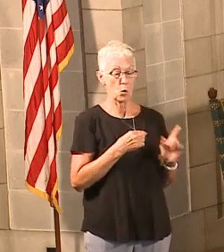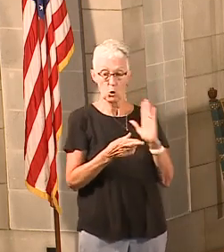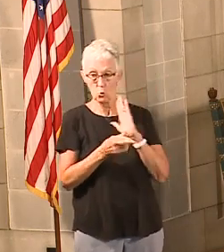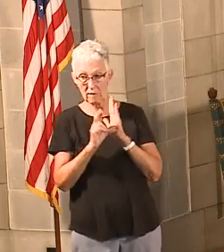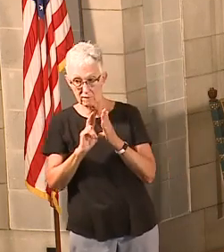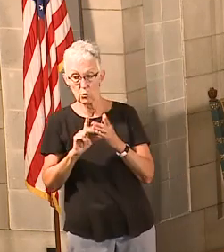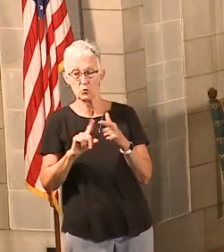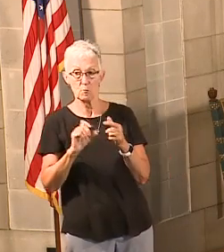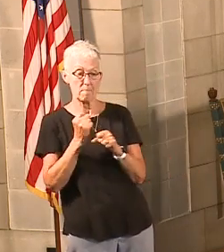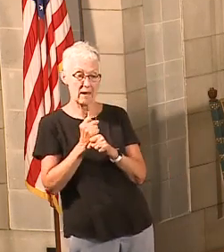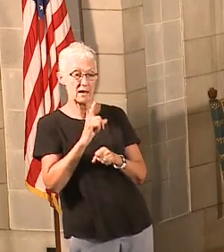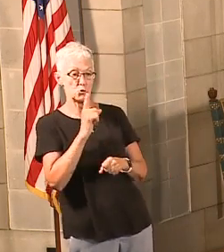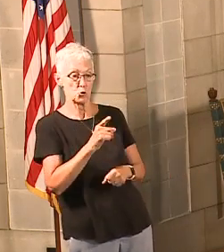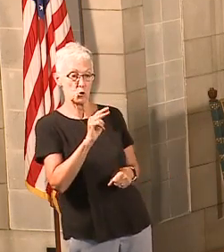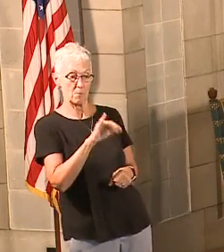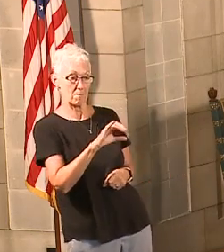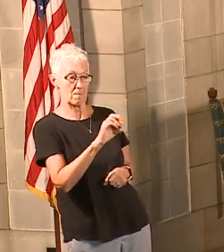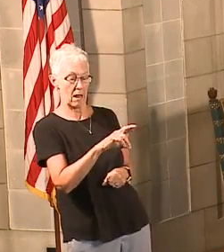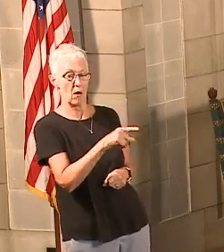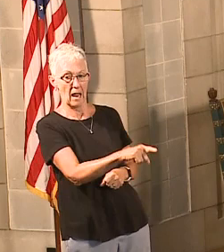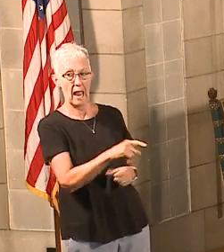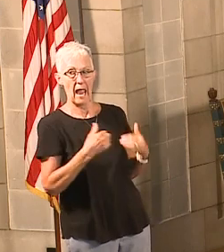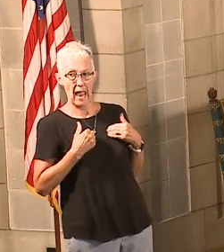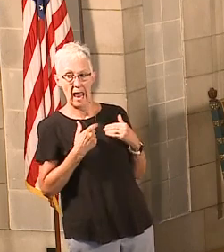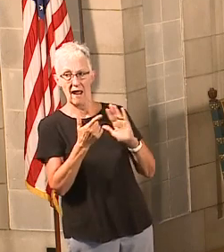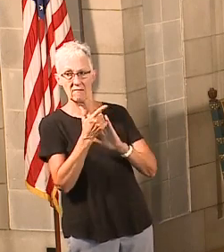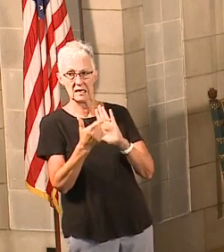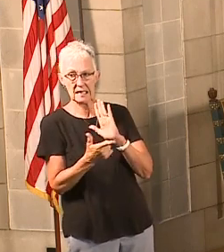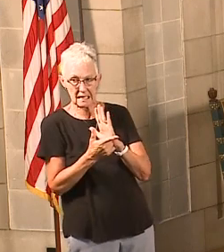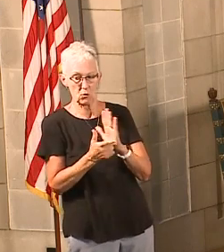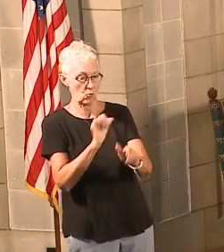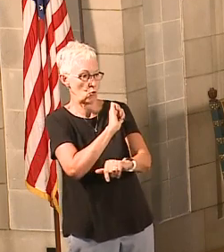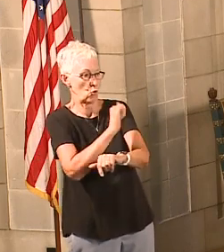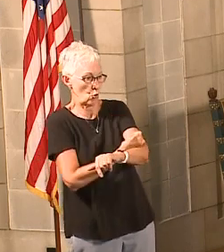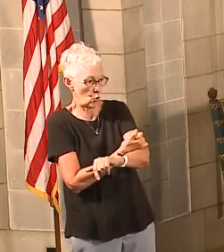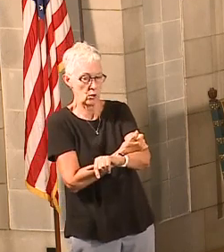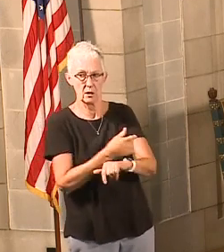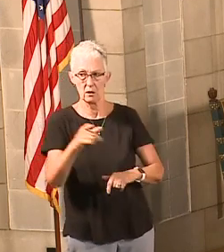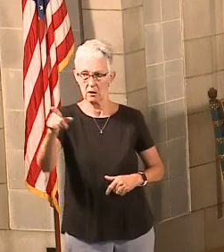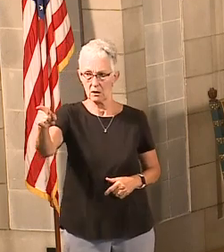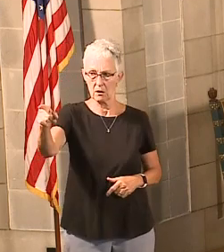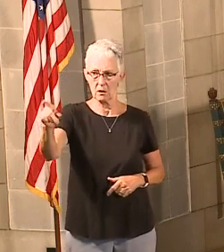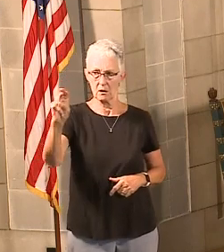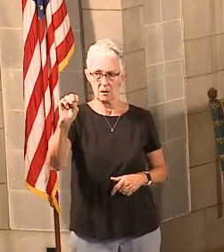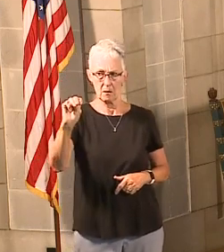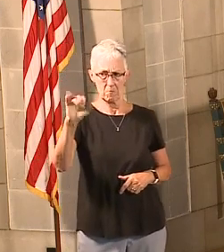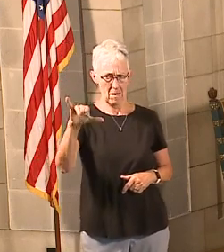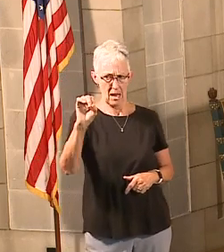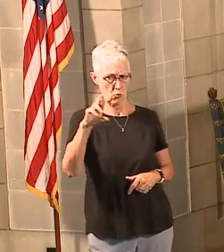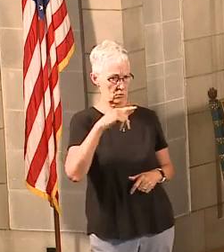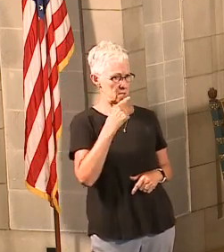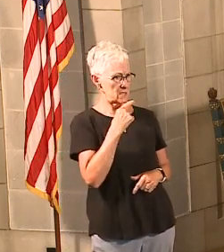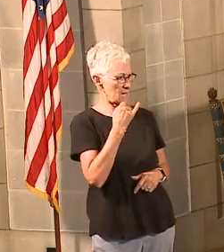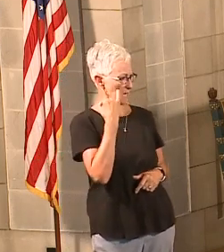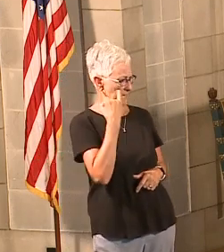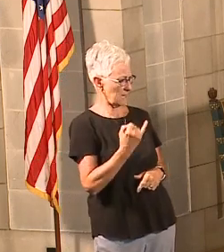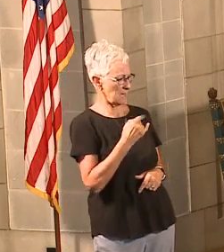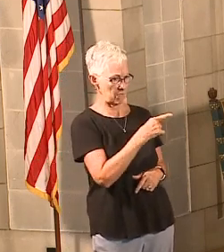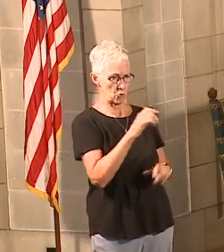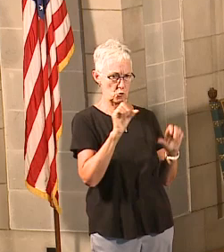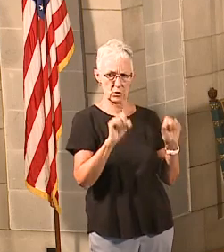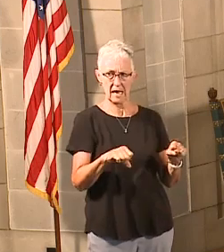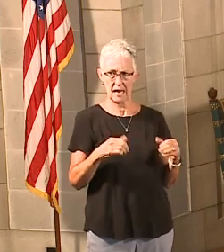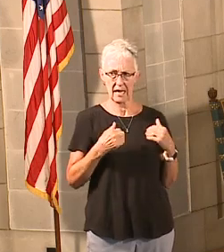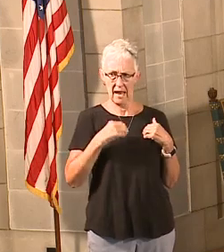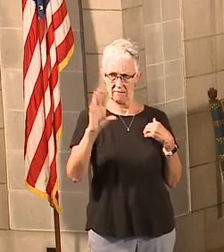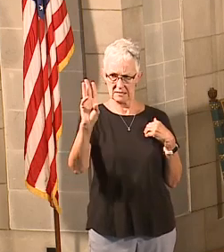Yeah. So in the mayor's mandate, she says if a business can guarantee 6 foot of social distancing inside, that you don't have to wear a mask. So it kind of also encourages that